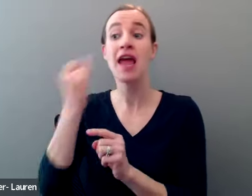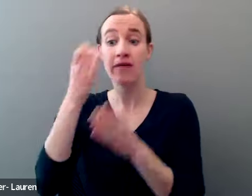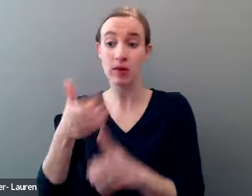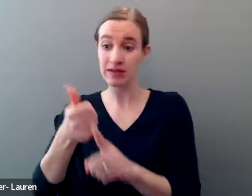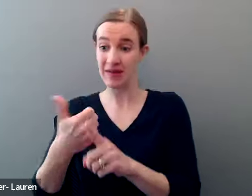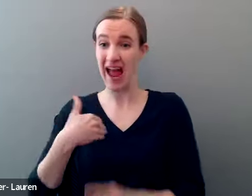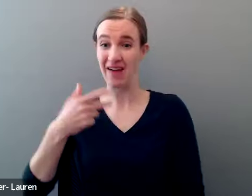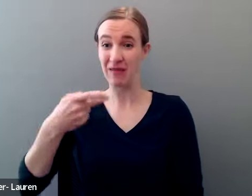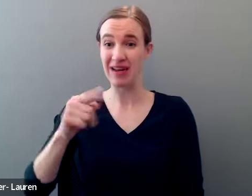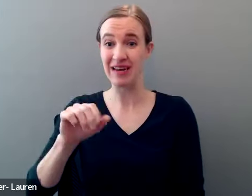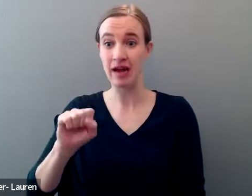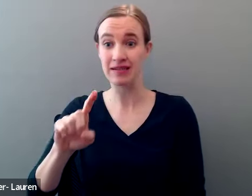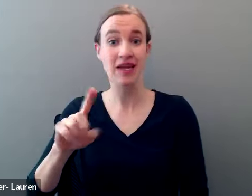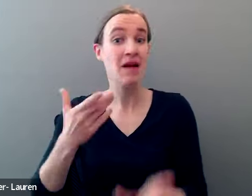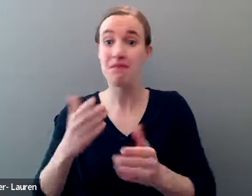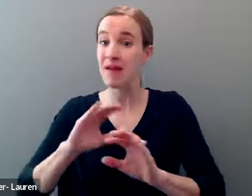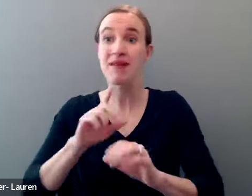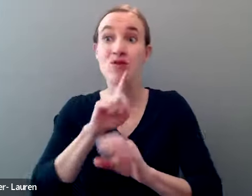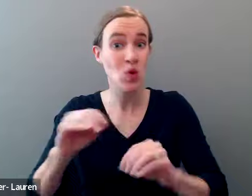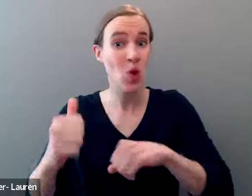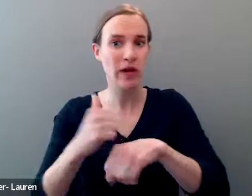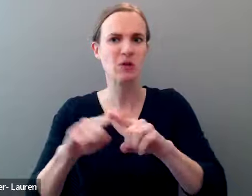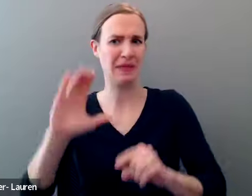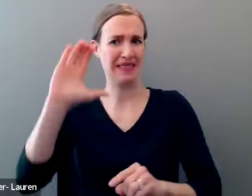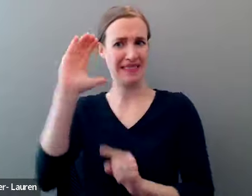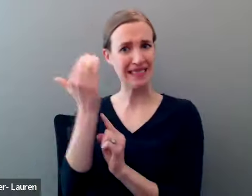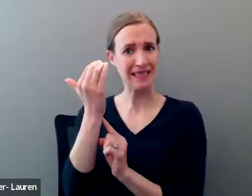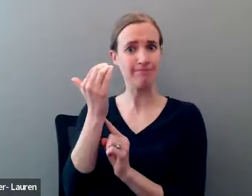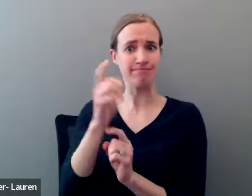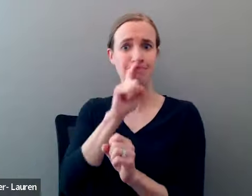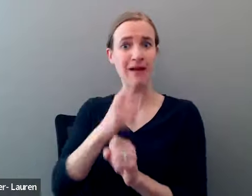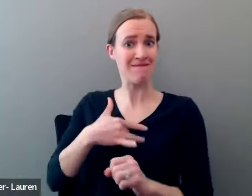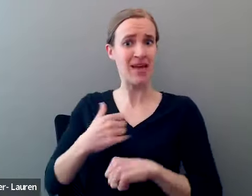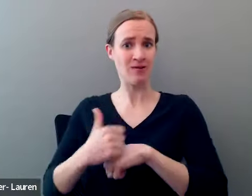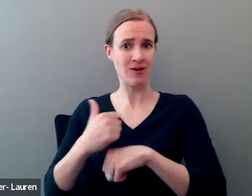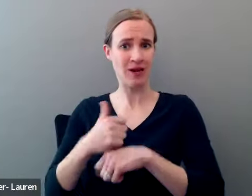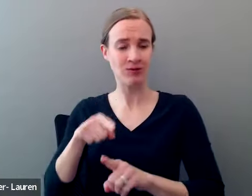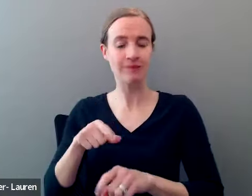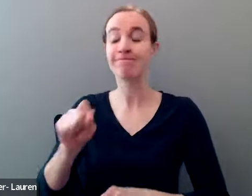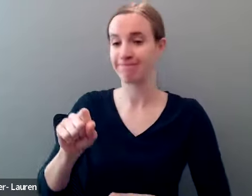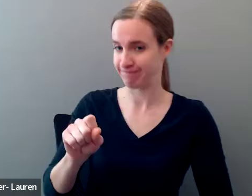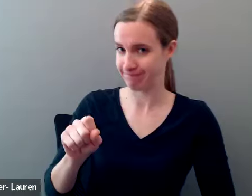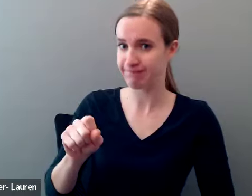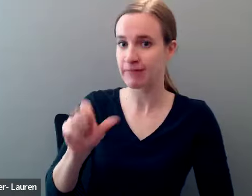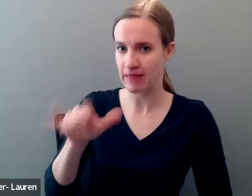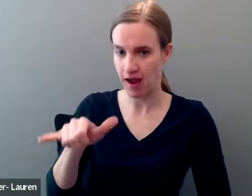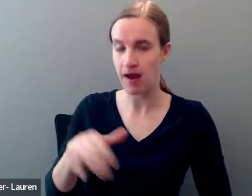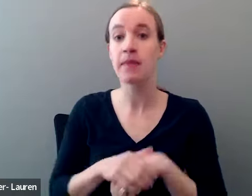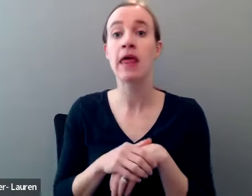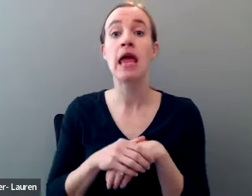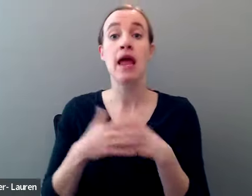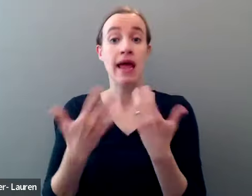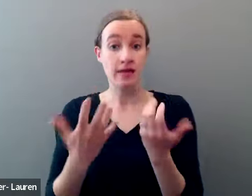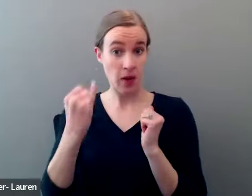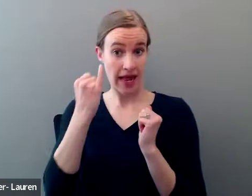up. And so that's the perceived that as long as you are safe from